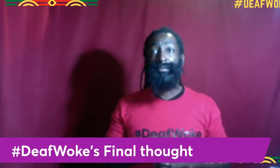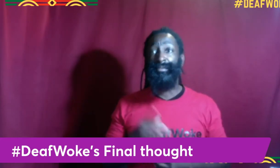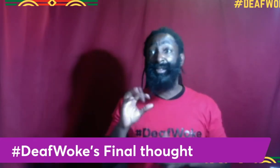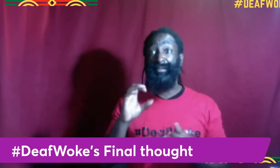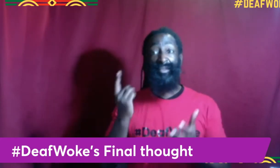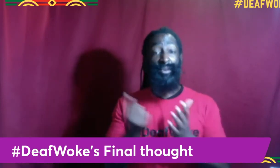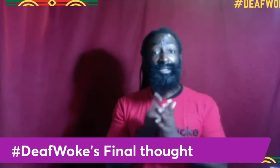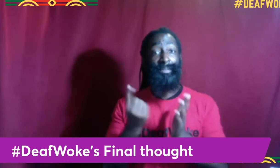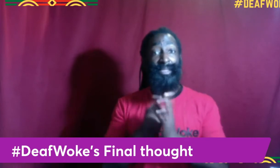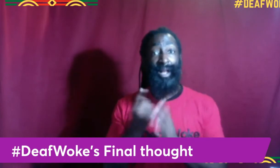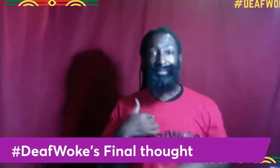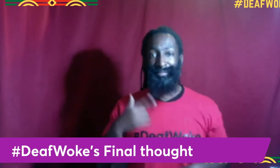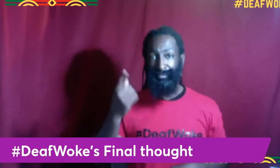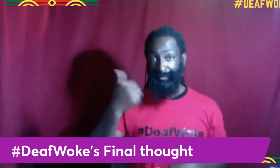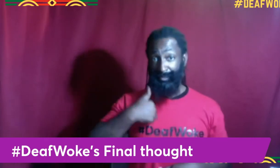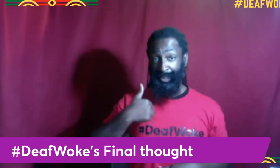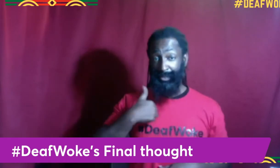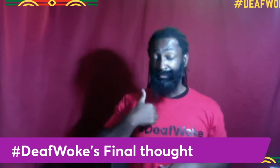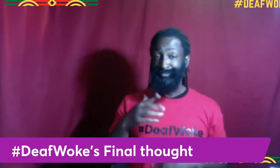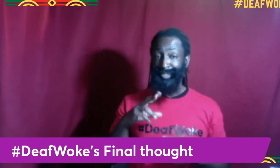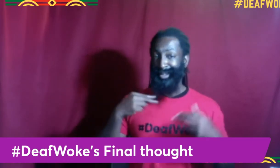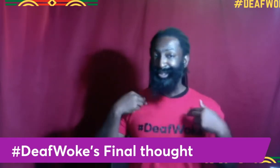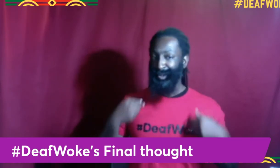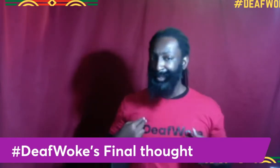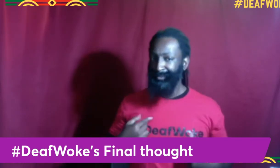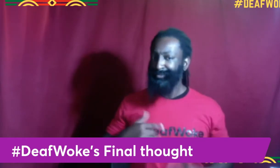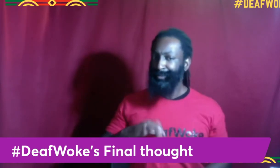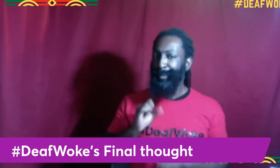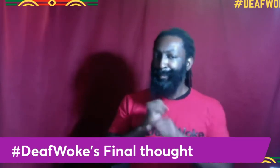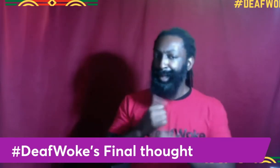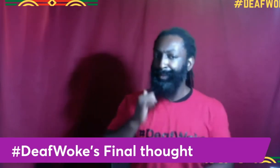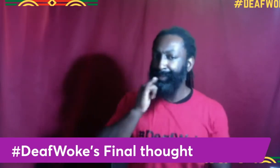Armani has an amazing spirit.